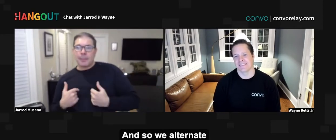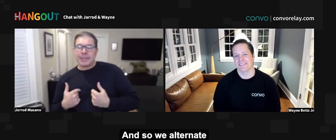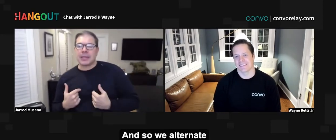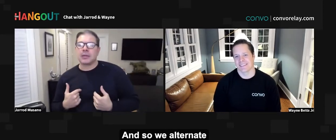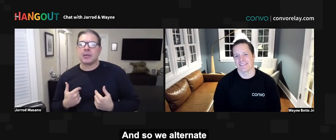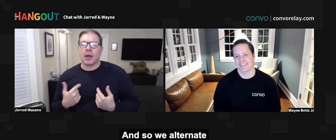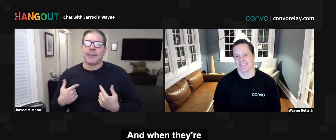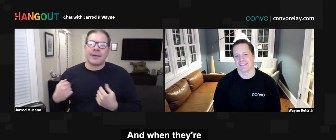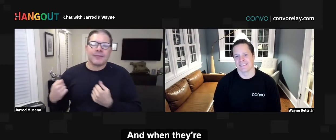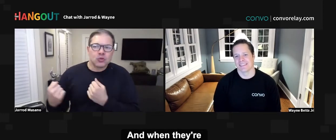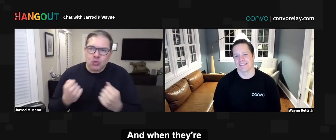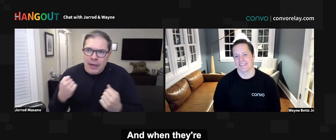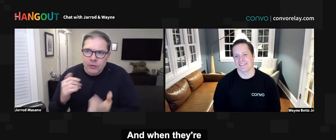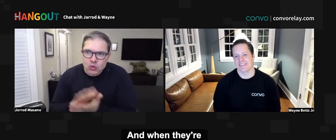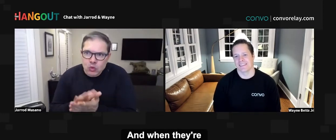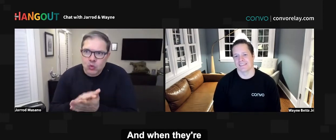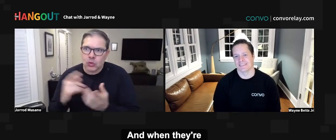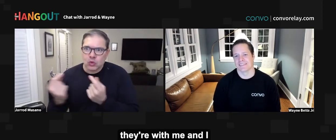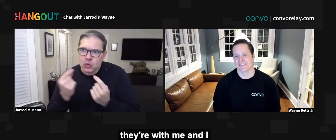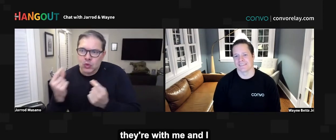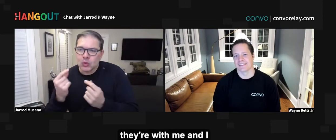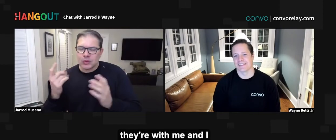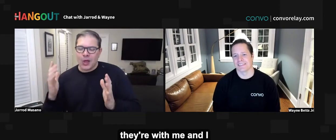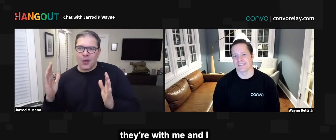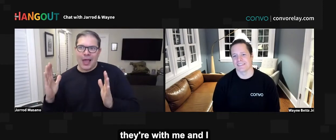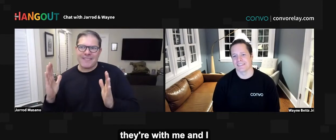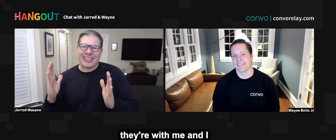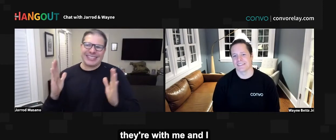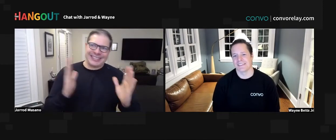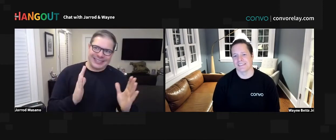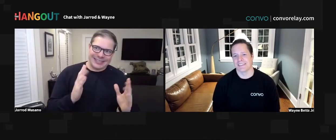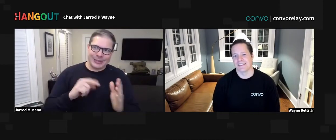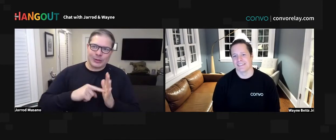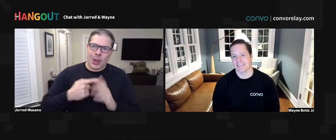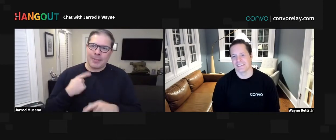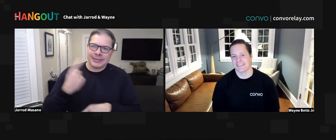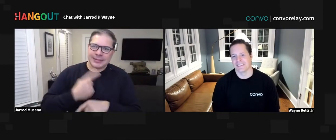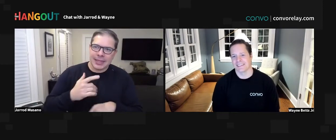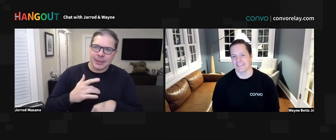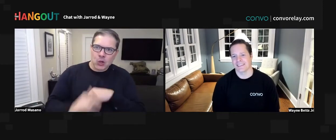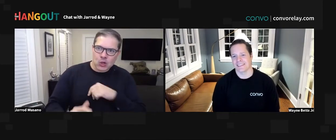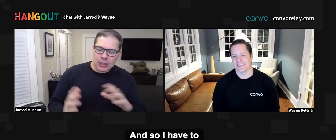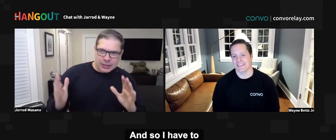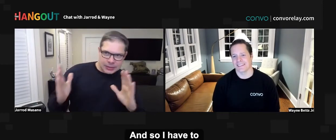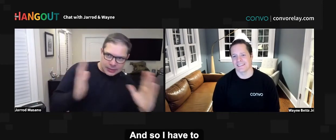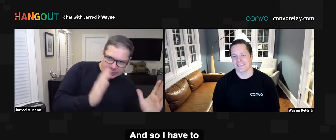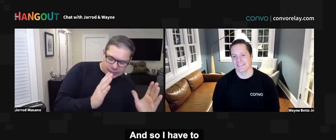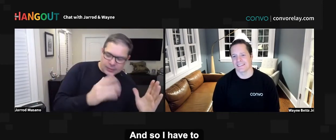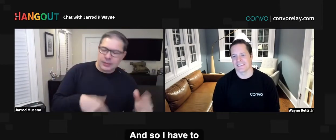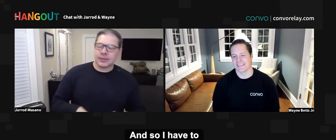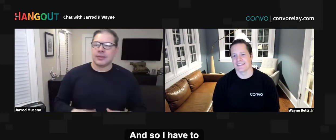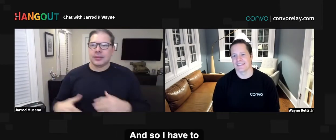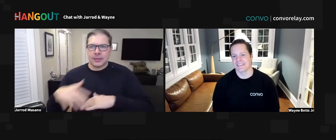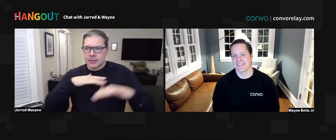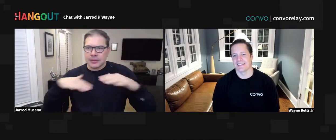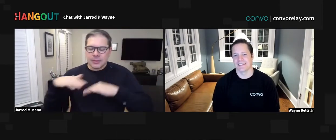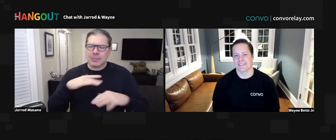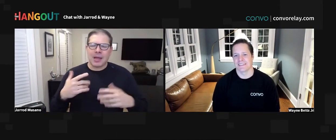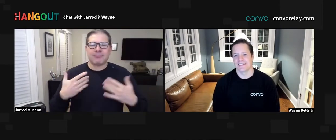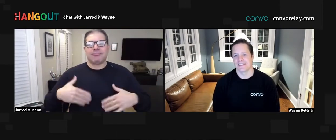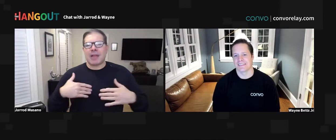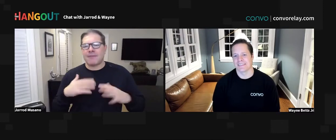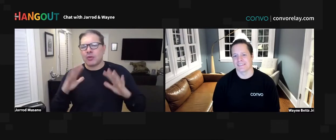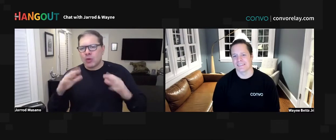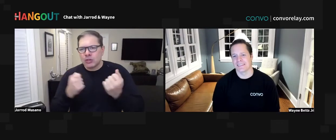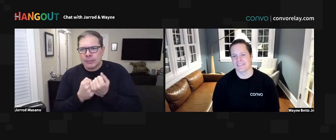every 2 weeks. And when they're not with their mom, they're with me, and I take them to school. And so I've got things to do. And so I have to adjust my routine and get up a